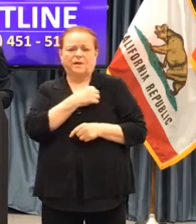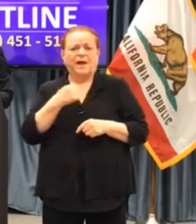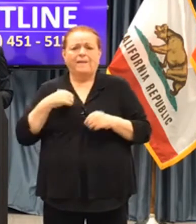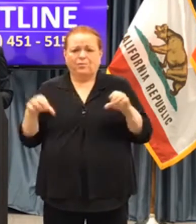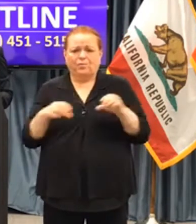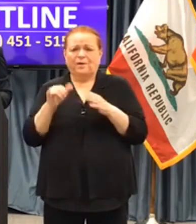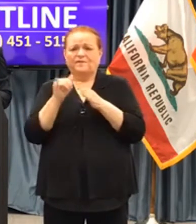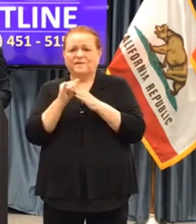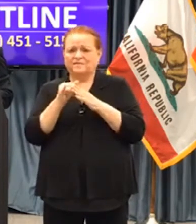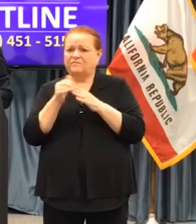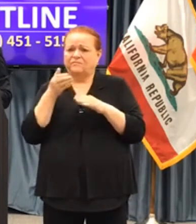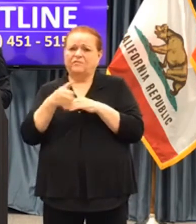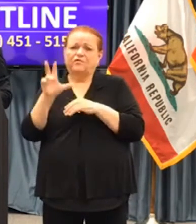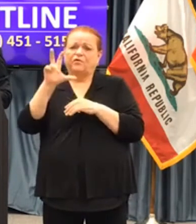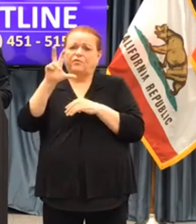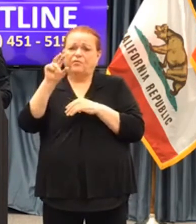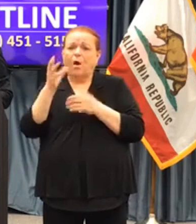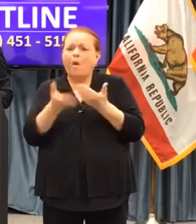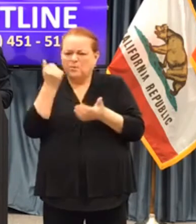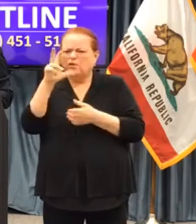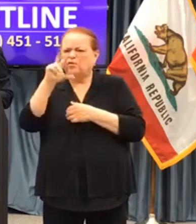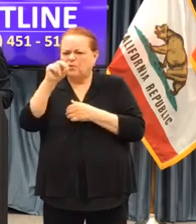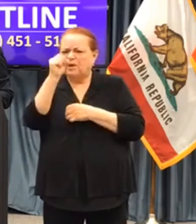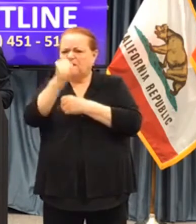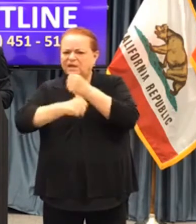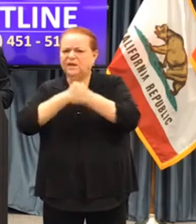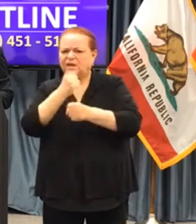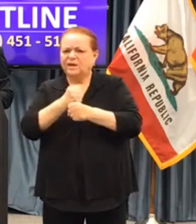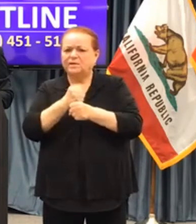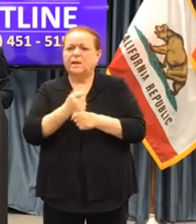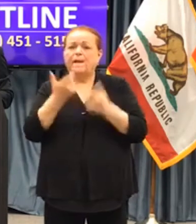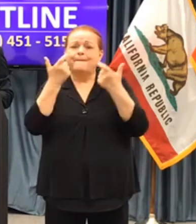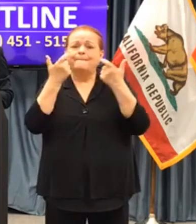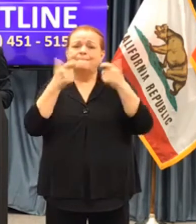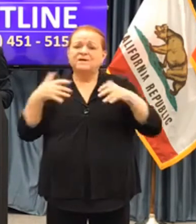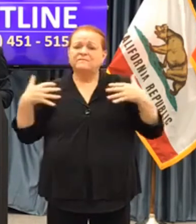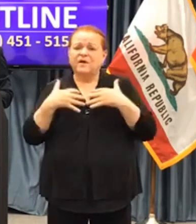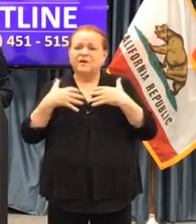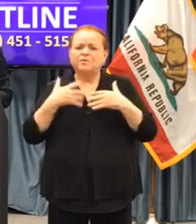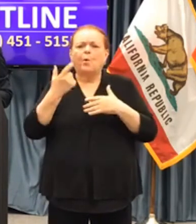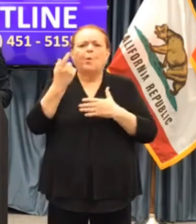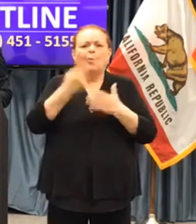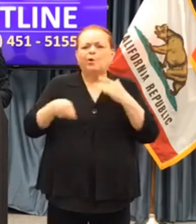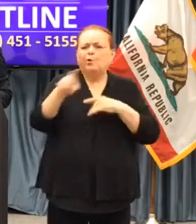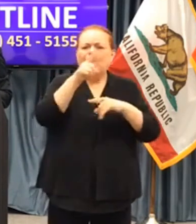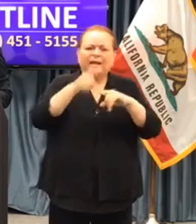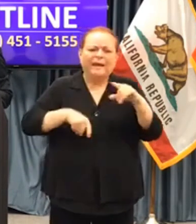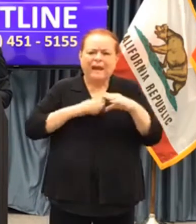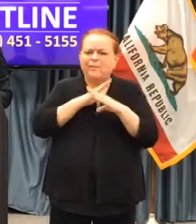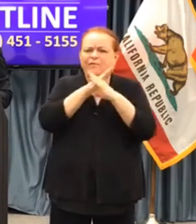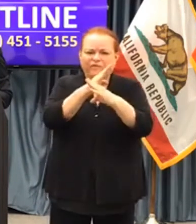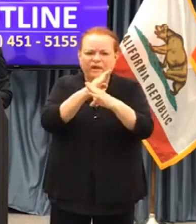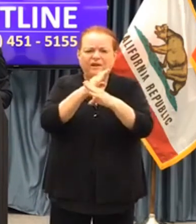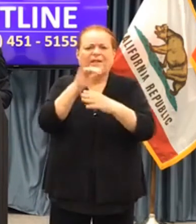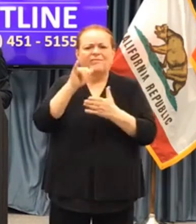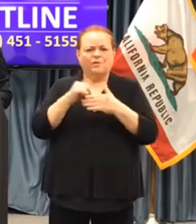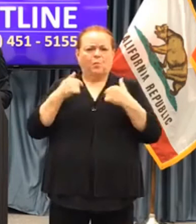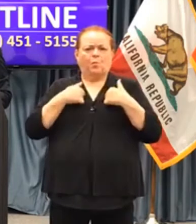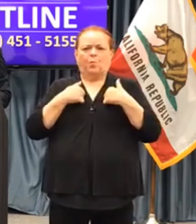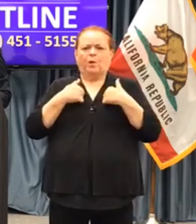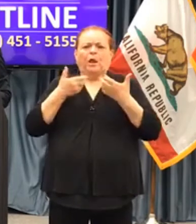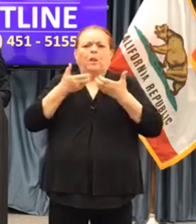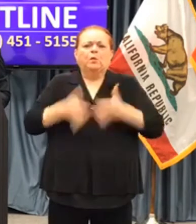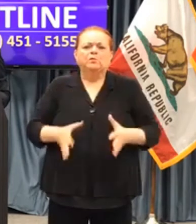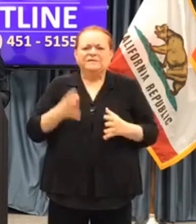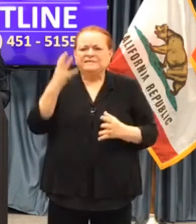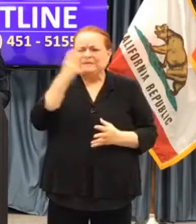your biggest fear is what you could not prevent. That's what we all lose sleep over. And